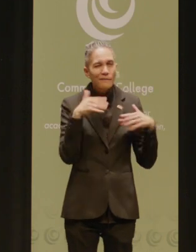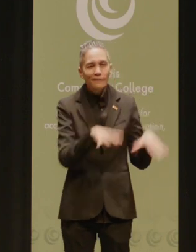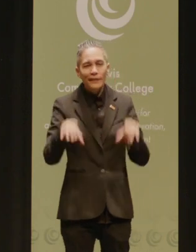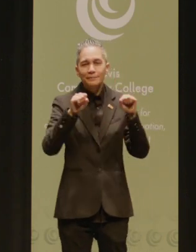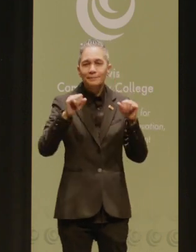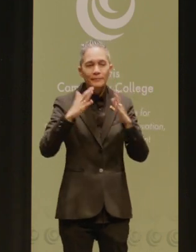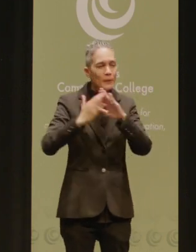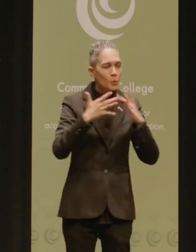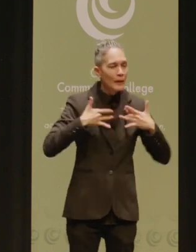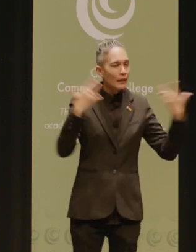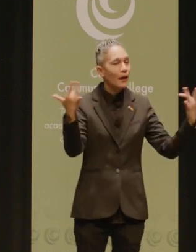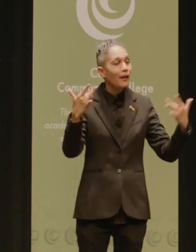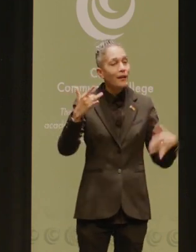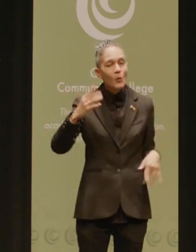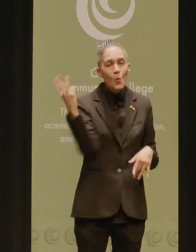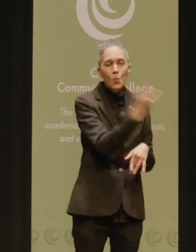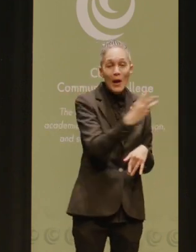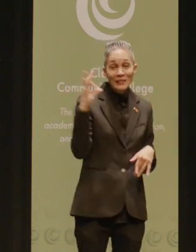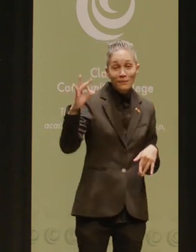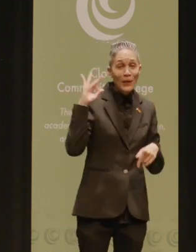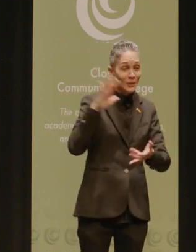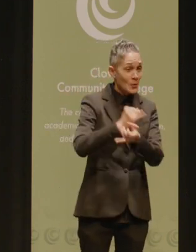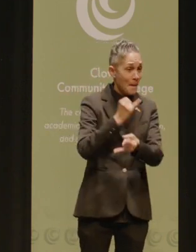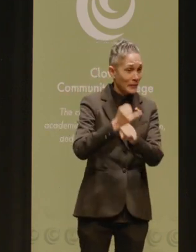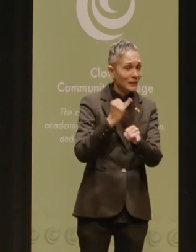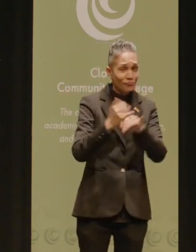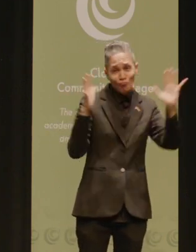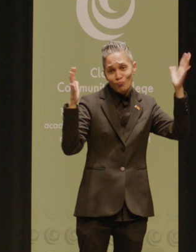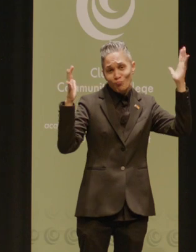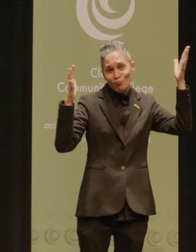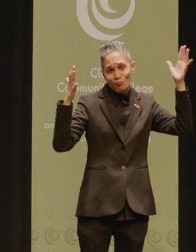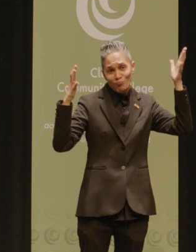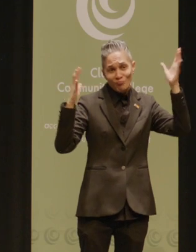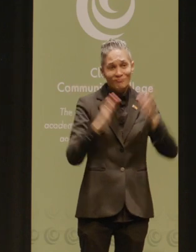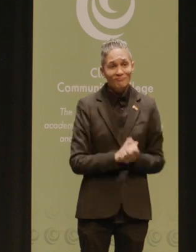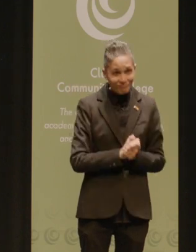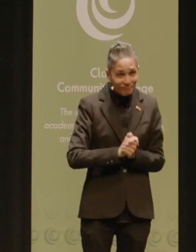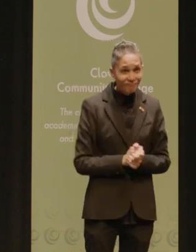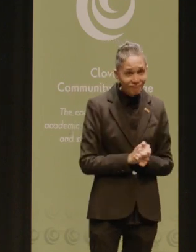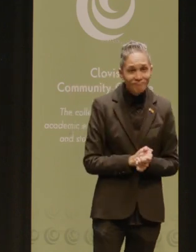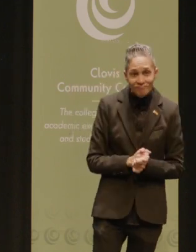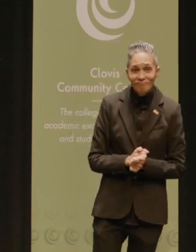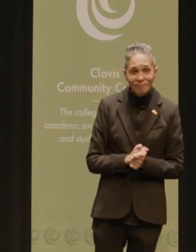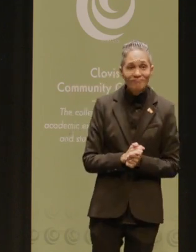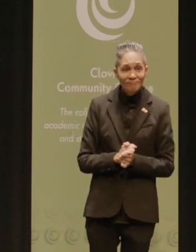a community event at West Fresno. The campus is opening up, so that's good, yes.